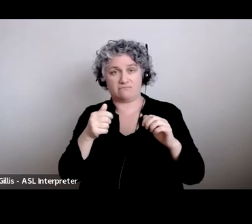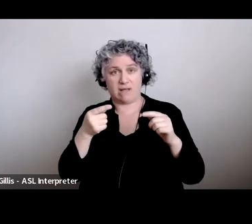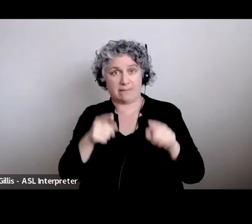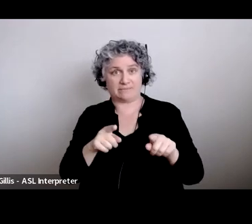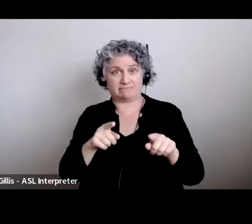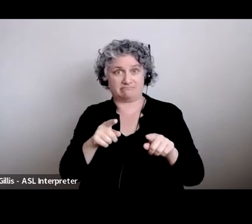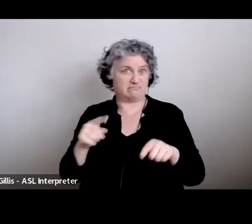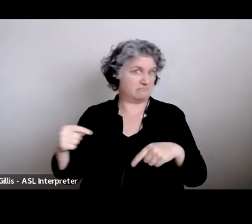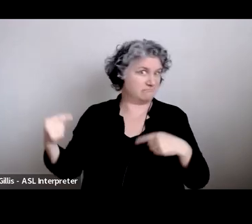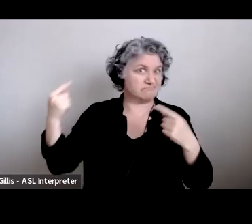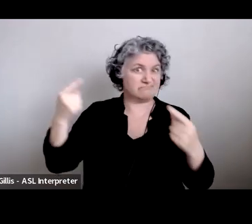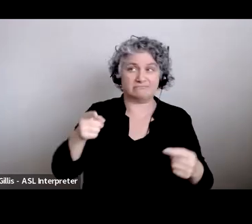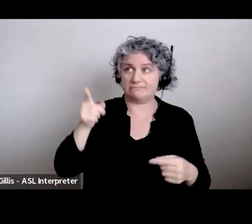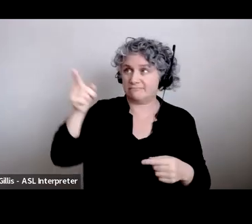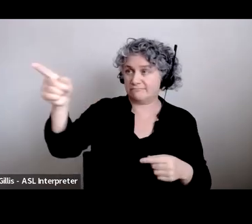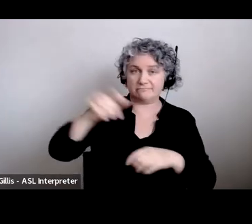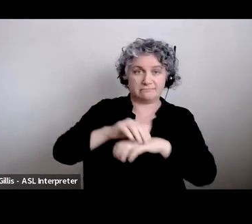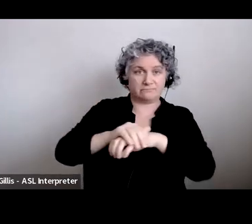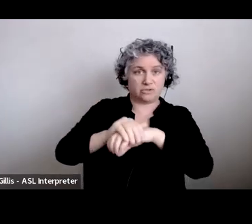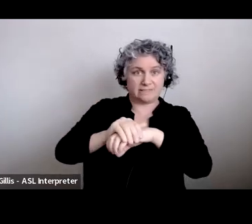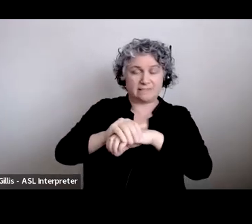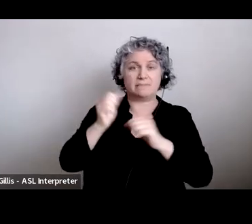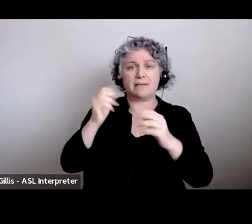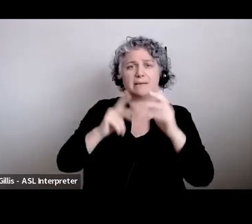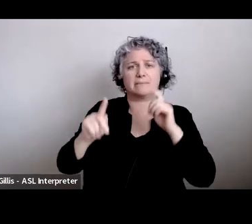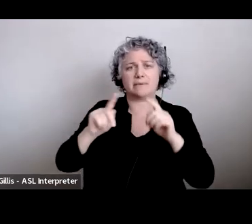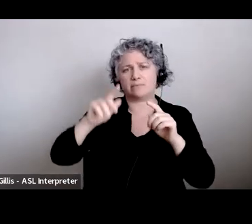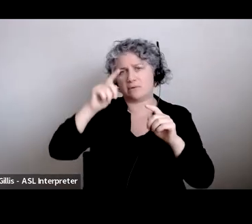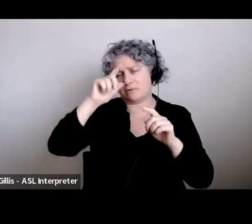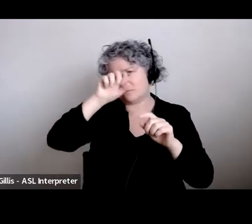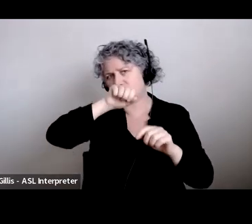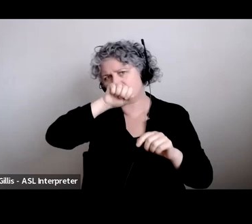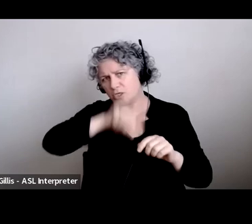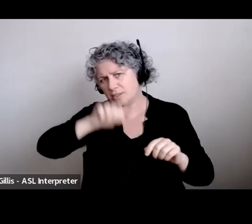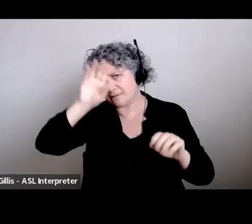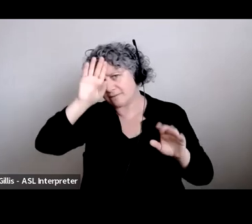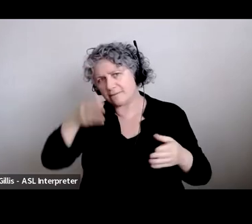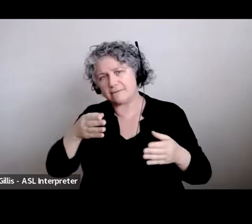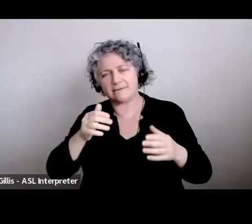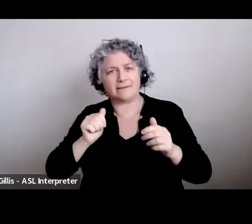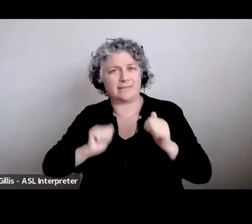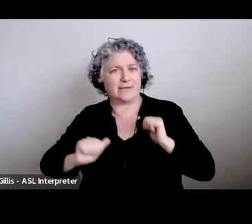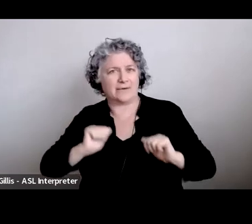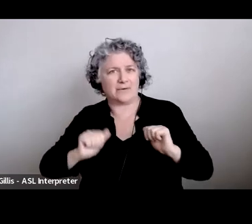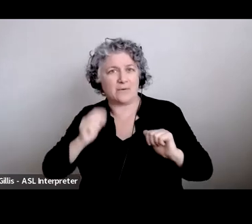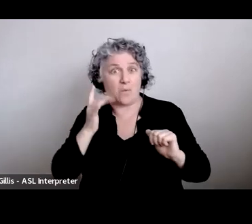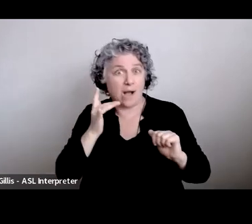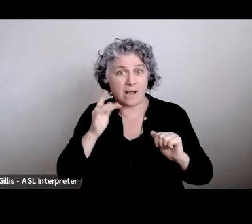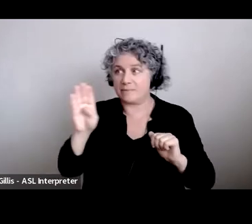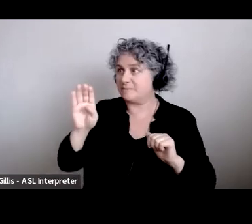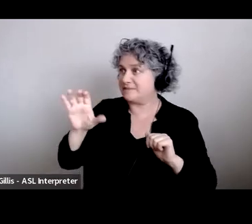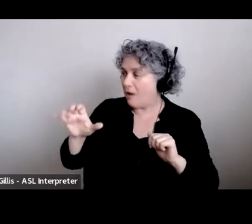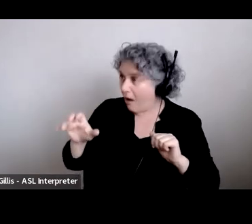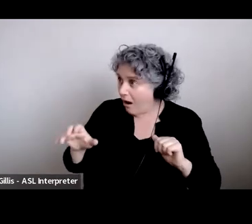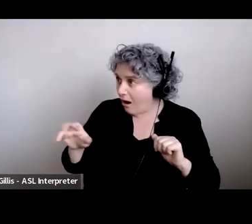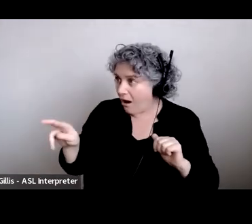Britain. A lot of people were turned on to the theater because they saw something on BBC.